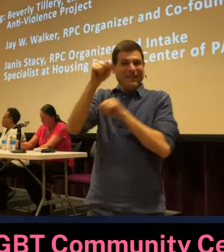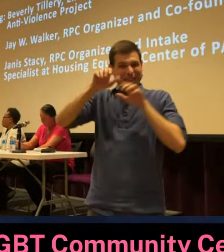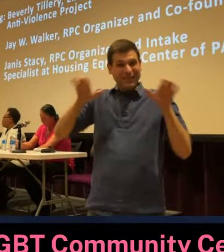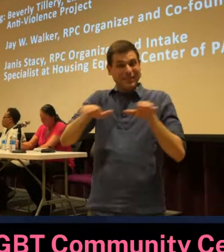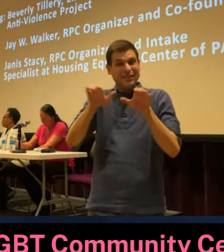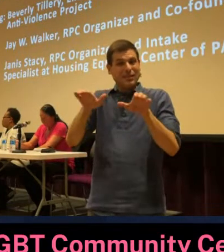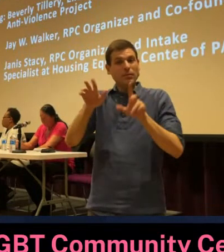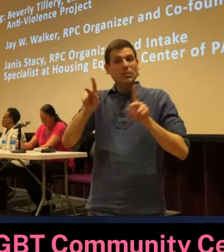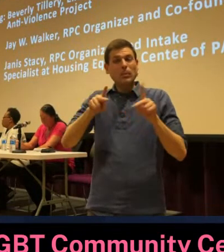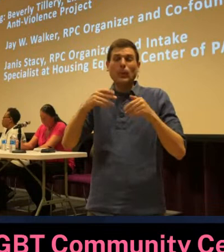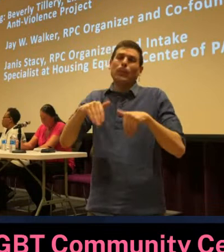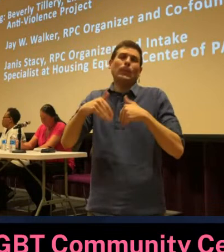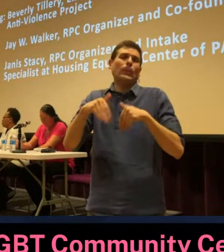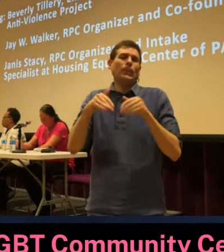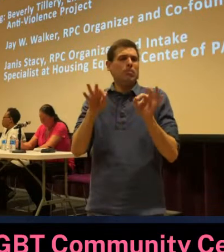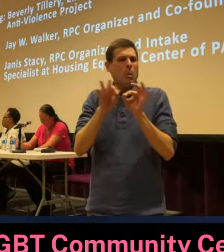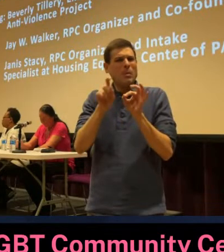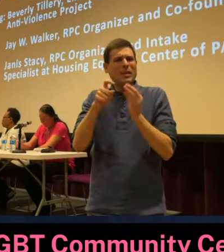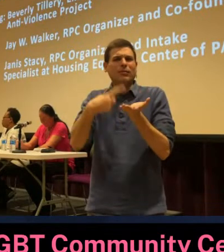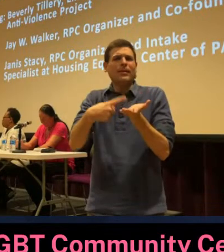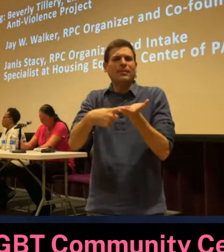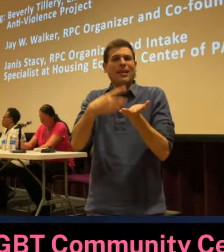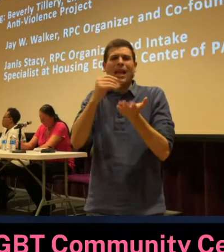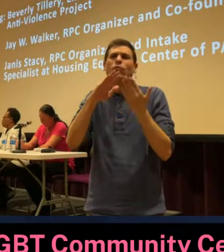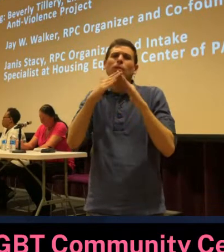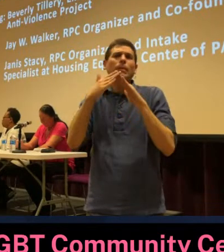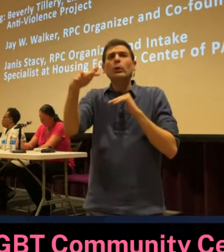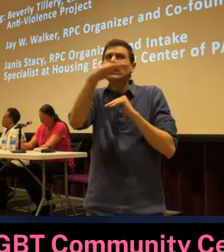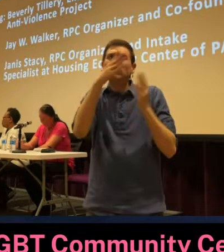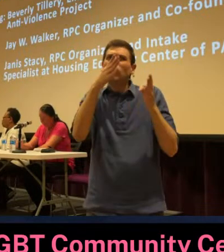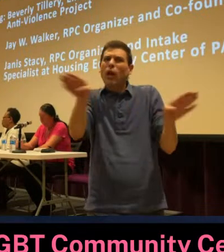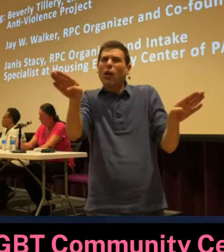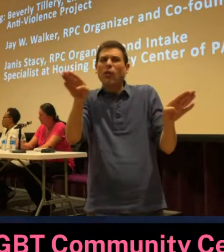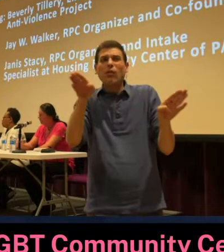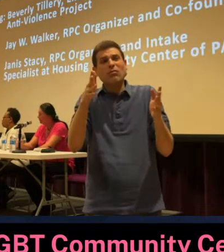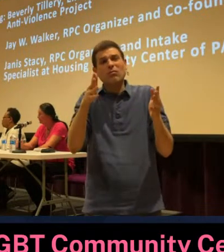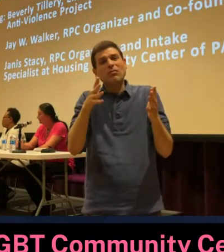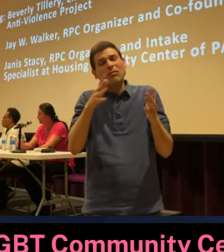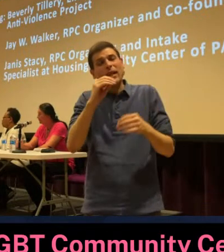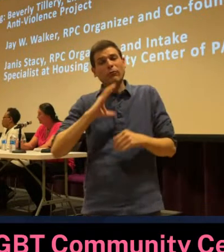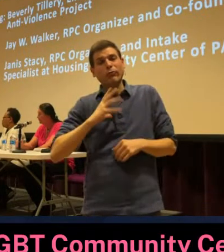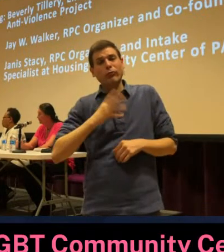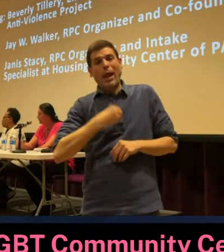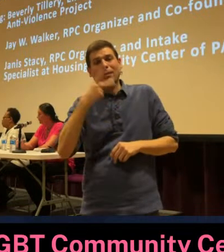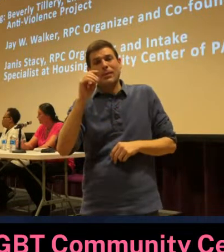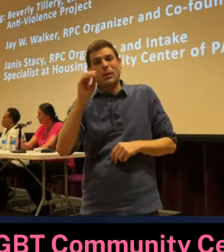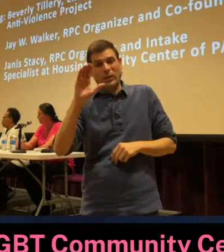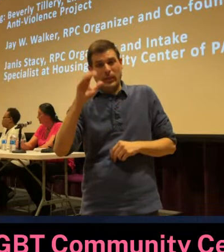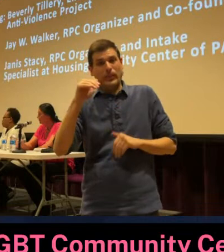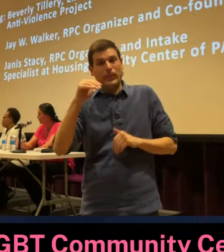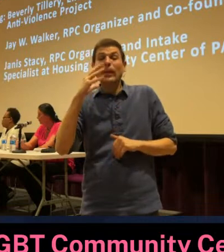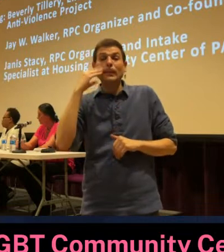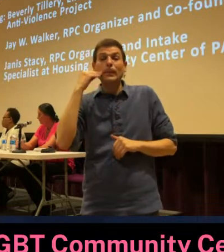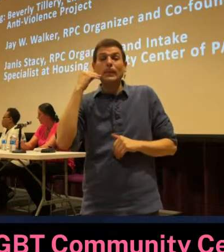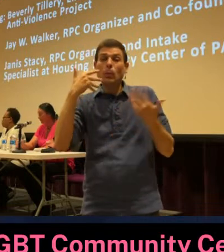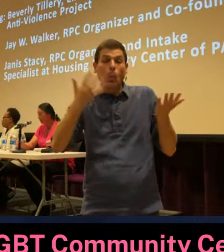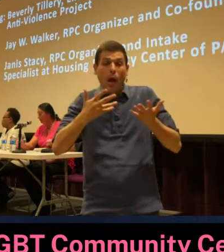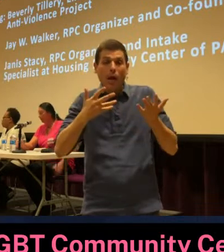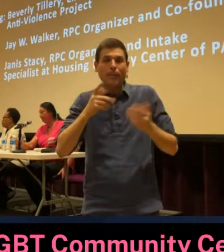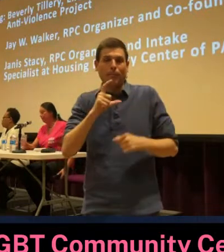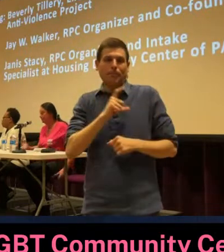but our communities at large, and also our trans folks of color, from police violence